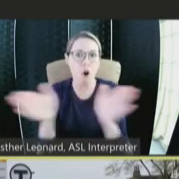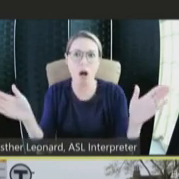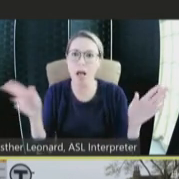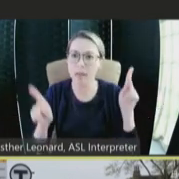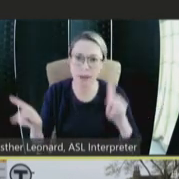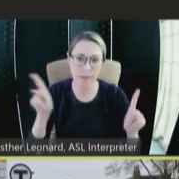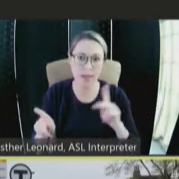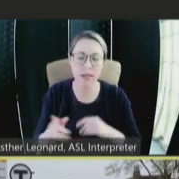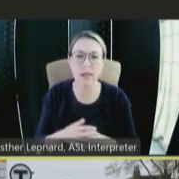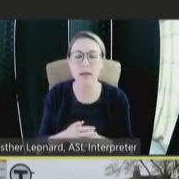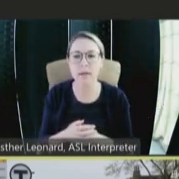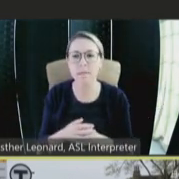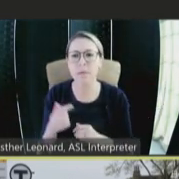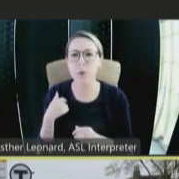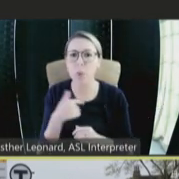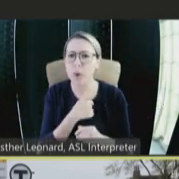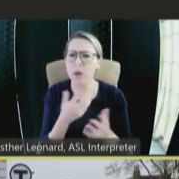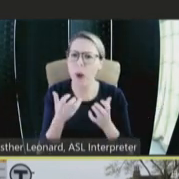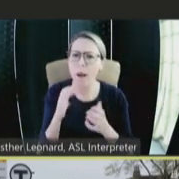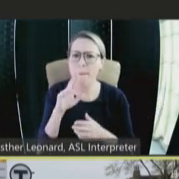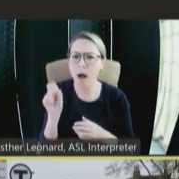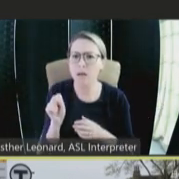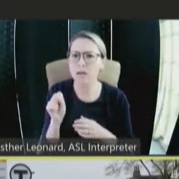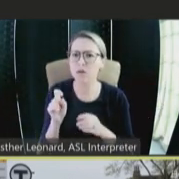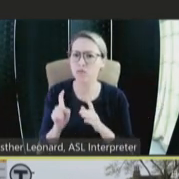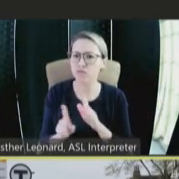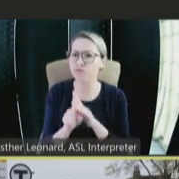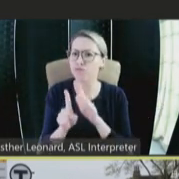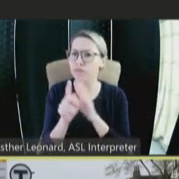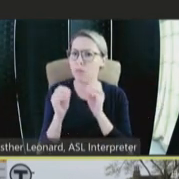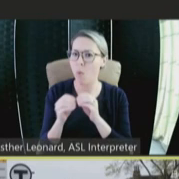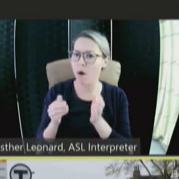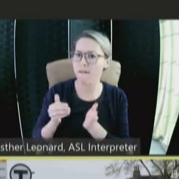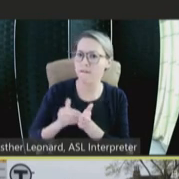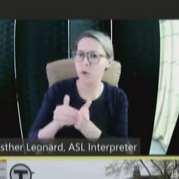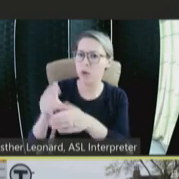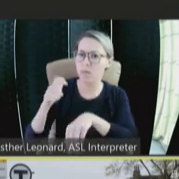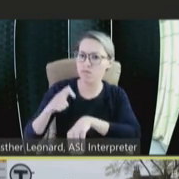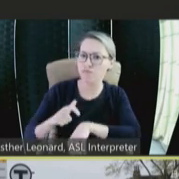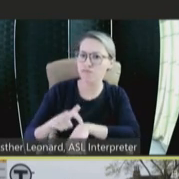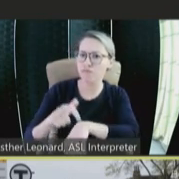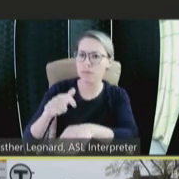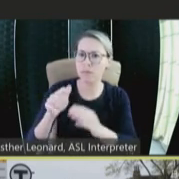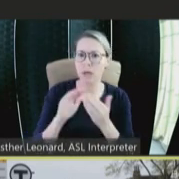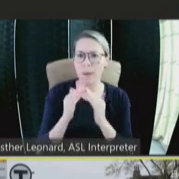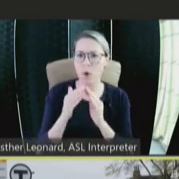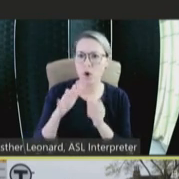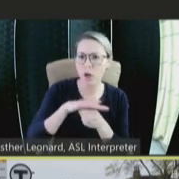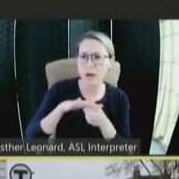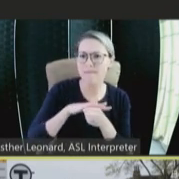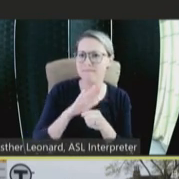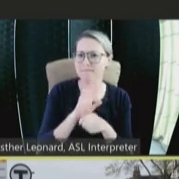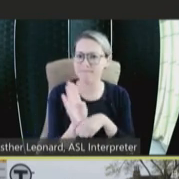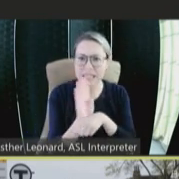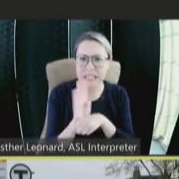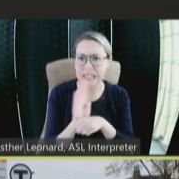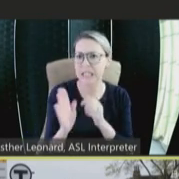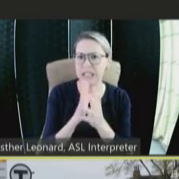having more frequent service in neighborhoods that, you know, are the busiest in terms